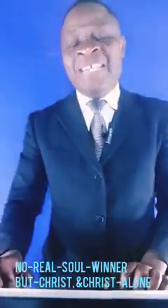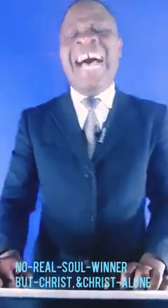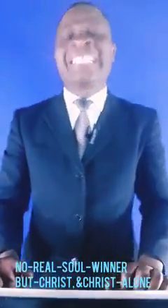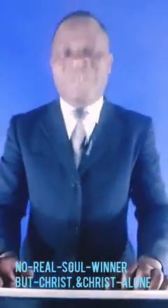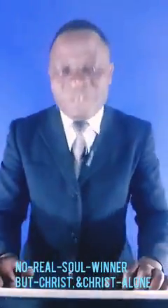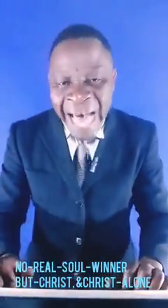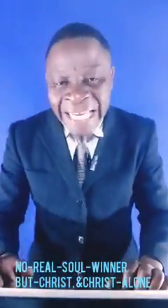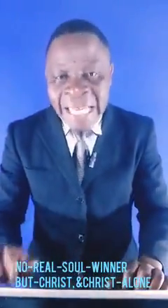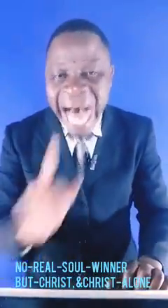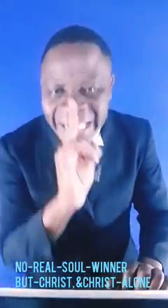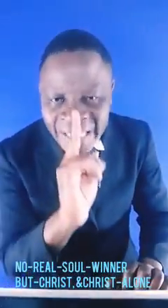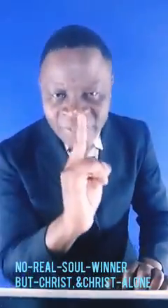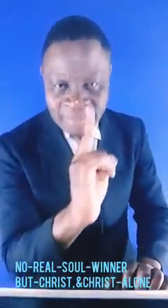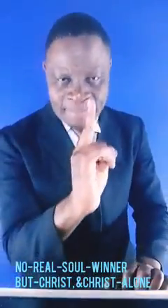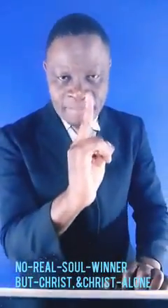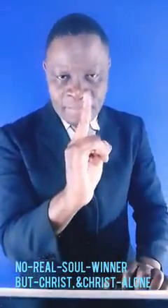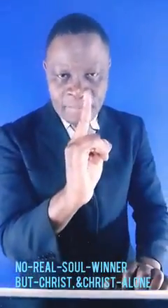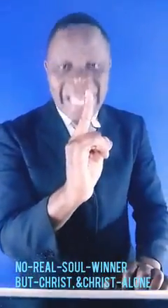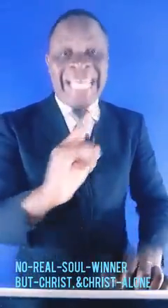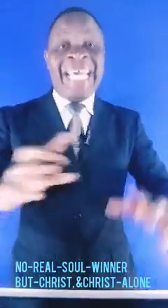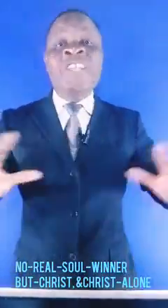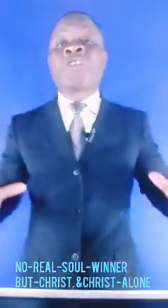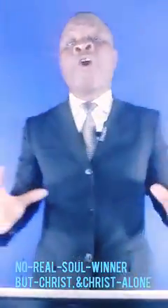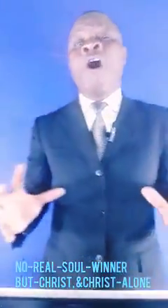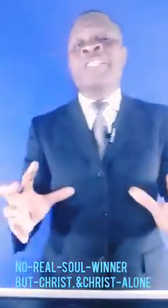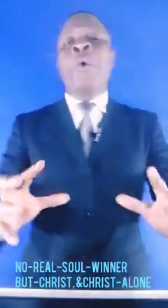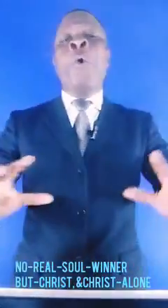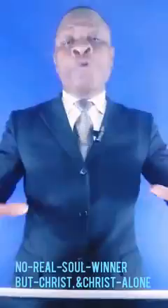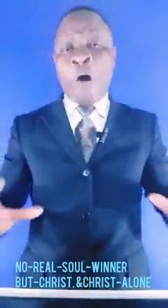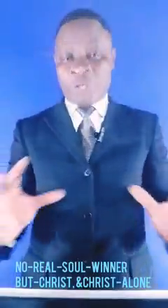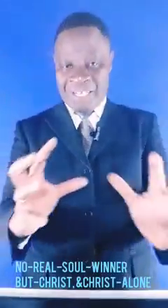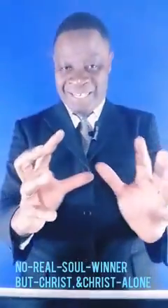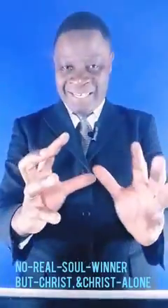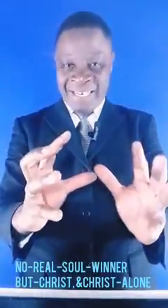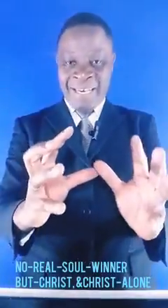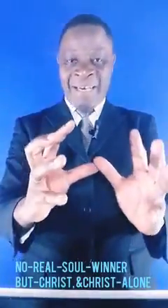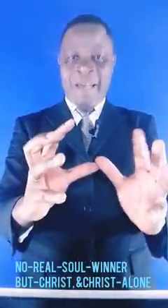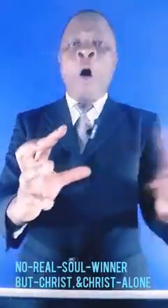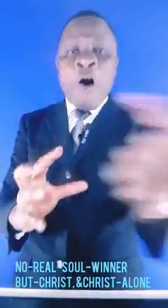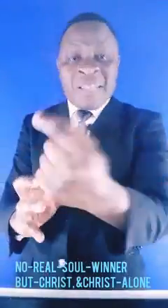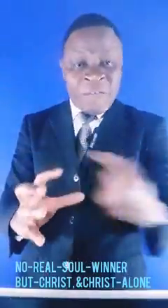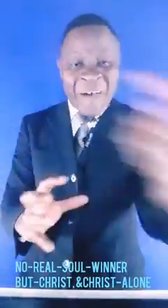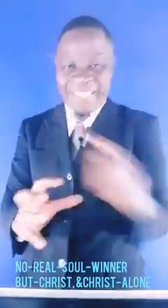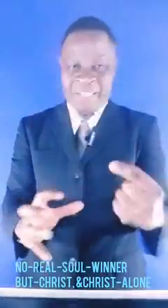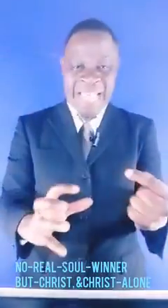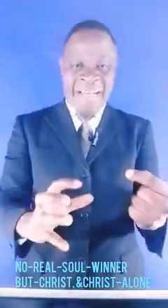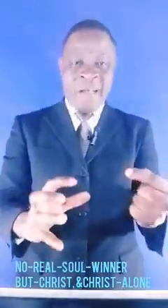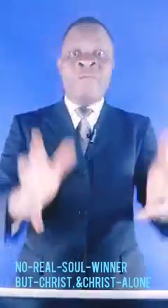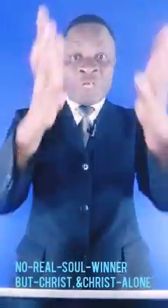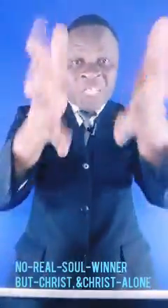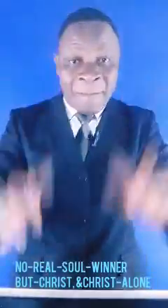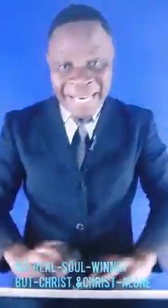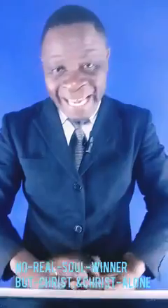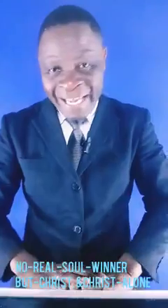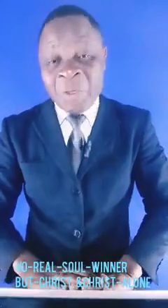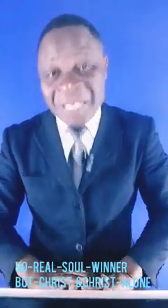a divine activity. It is God who causes all the factors there for somebody to be